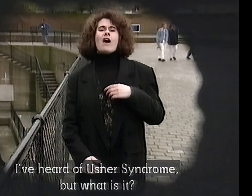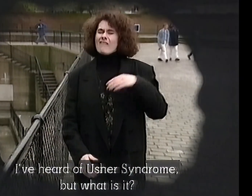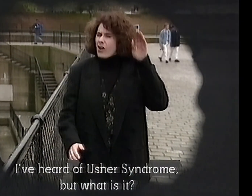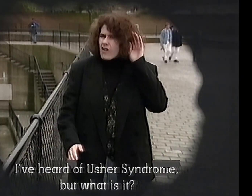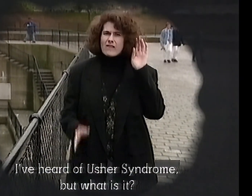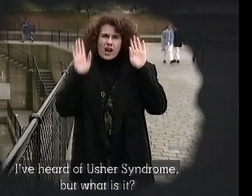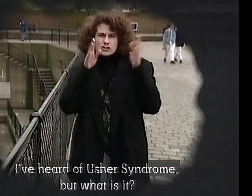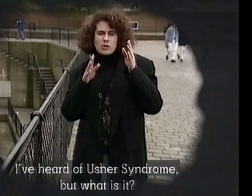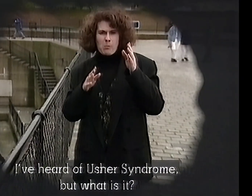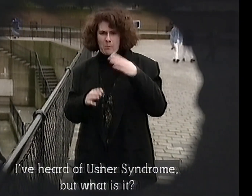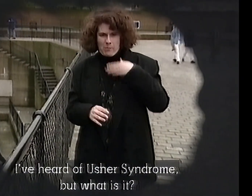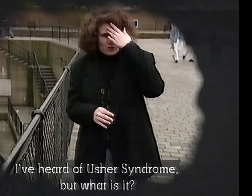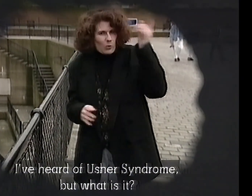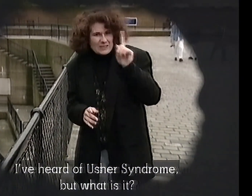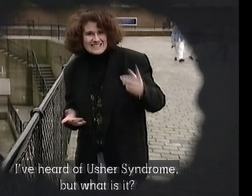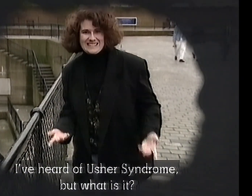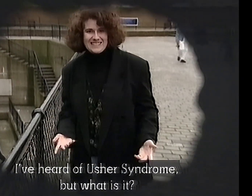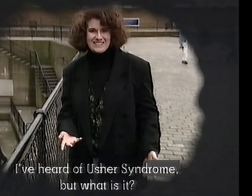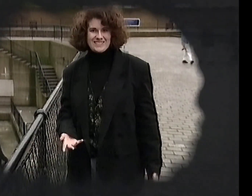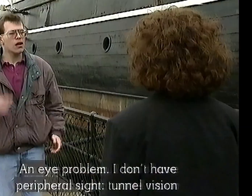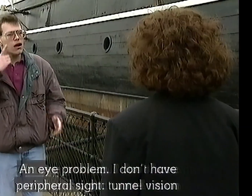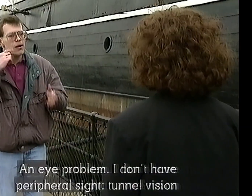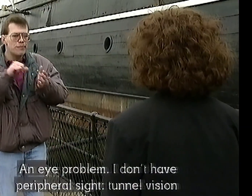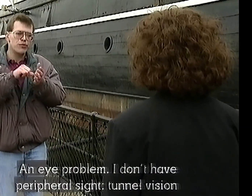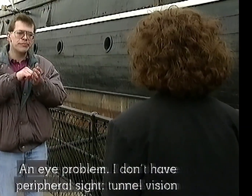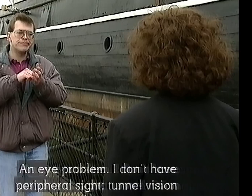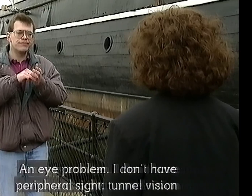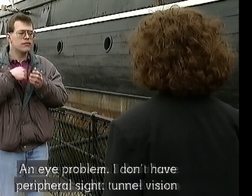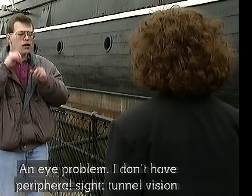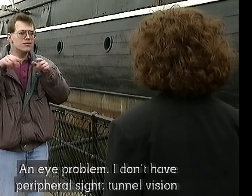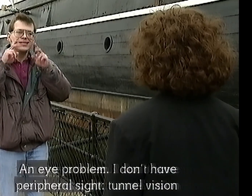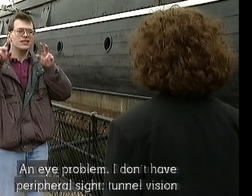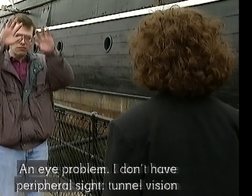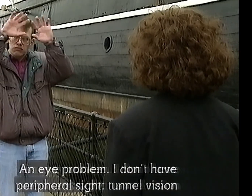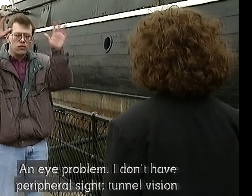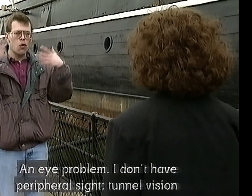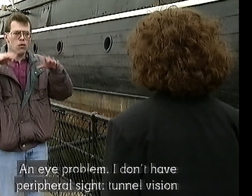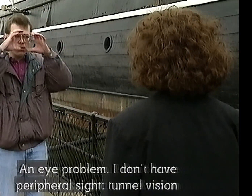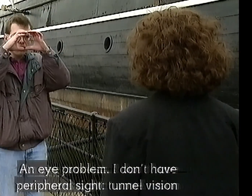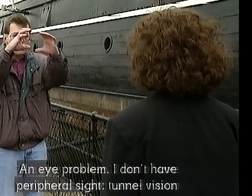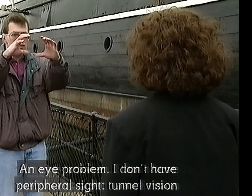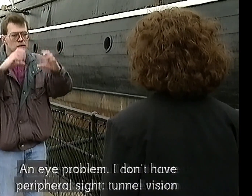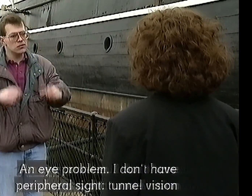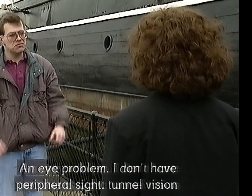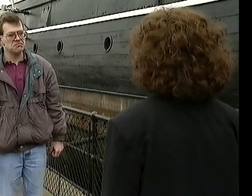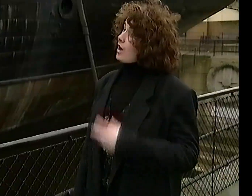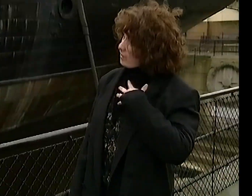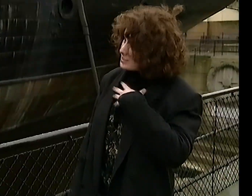Oh, I've heard of Usher syndrome, but what is it? It's an eye problem, which means I don't have peripheral sight, tunnel vision.